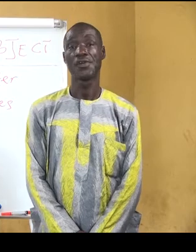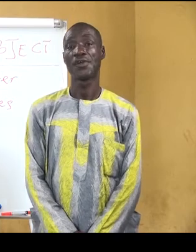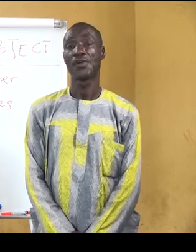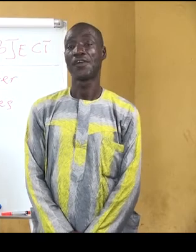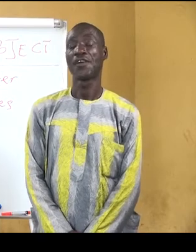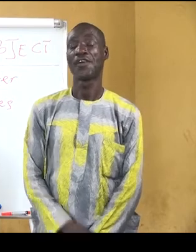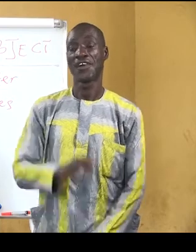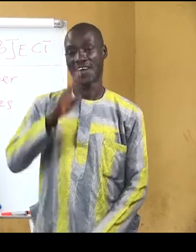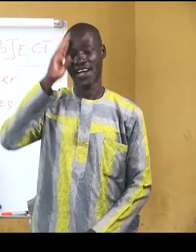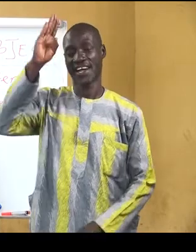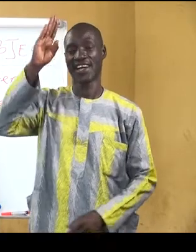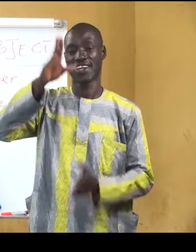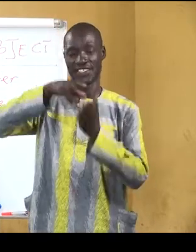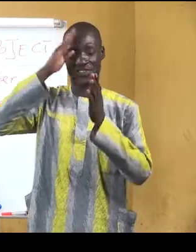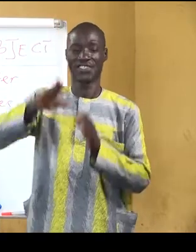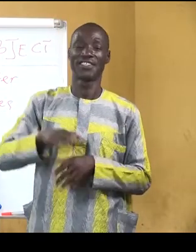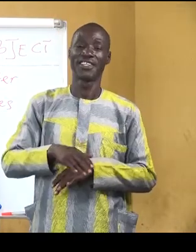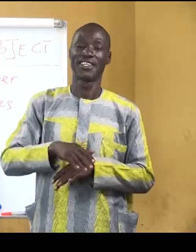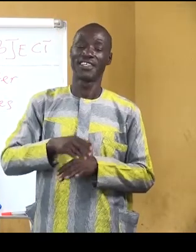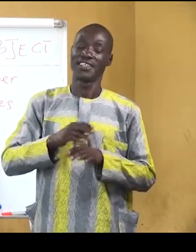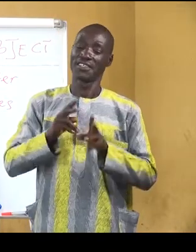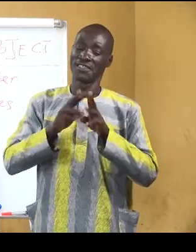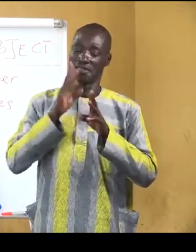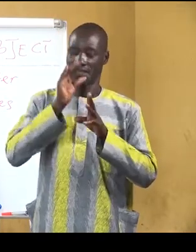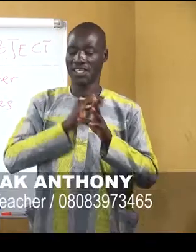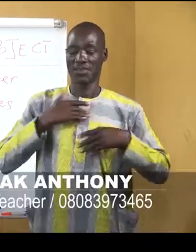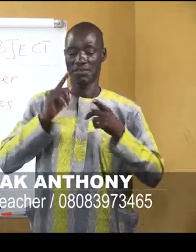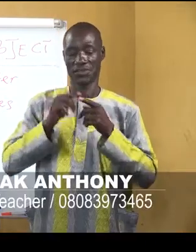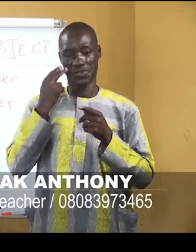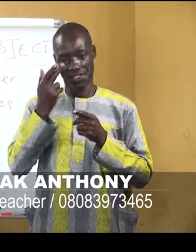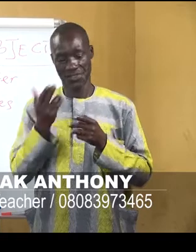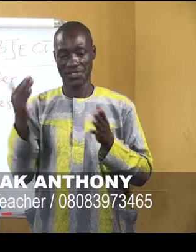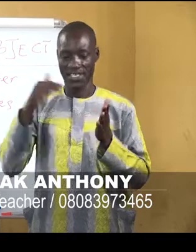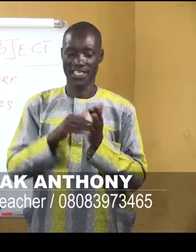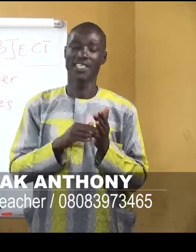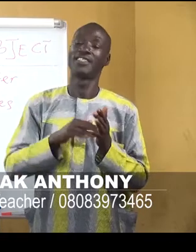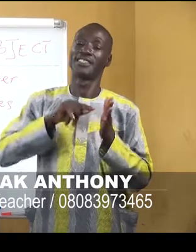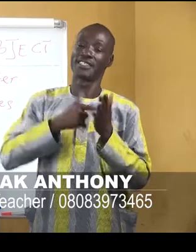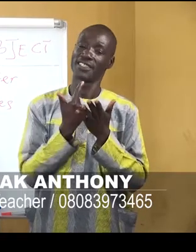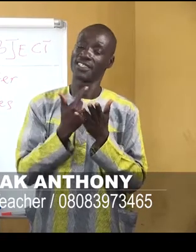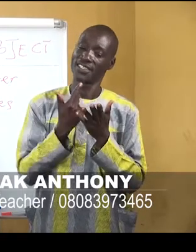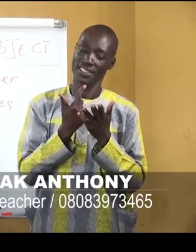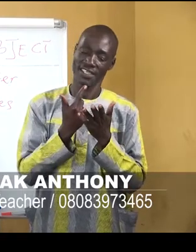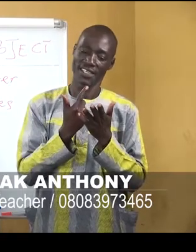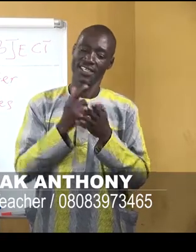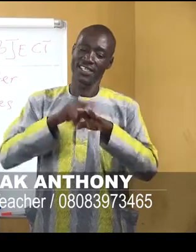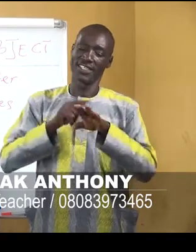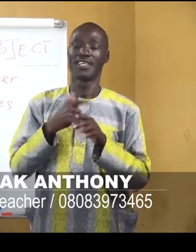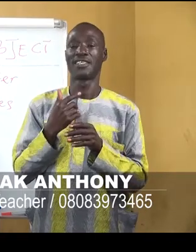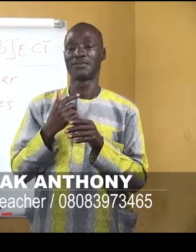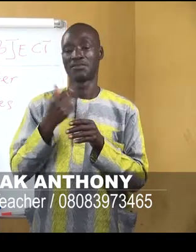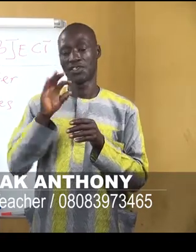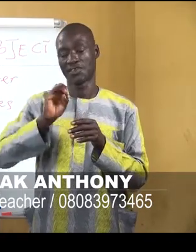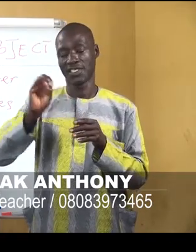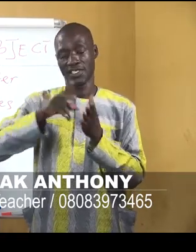Hi learners, it's beautiful having you on this very platform of e-learning once again,